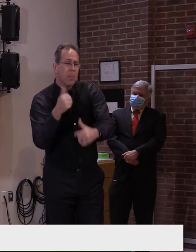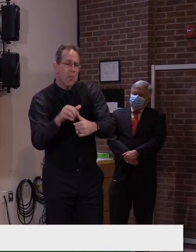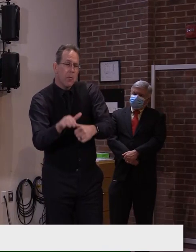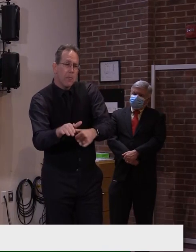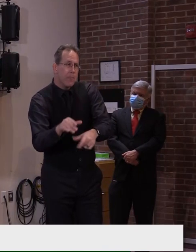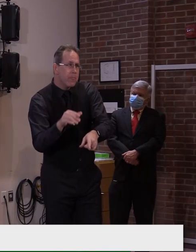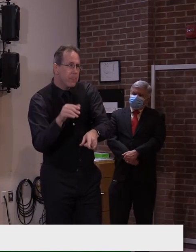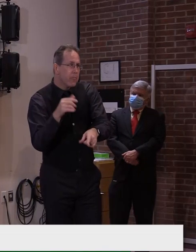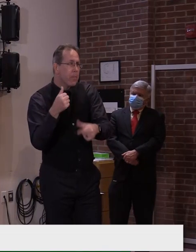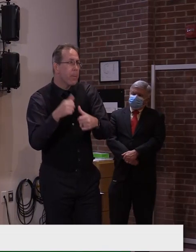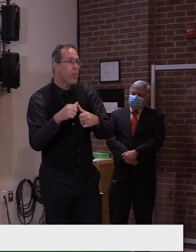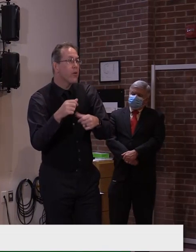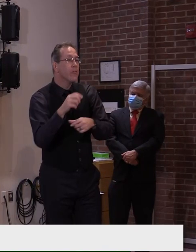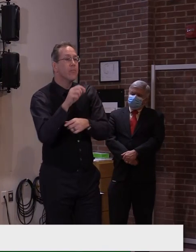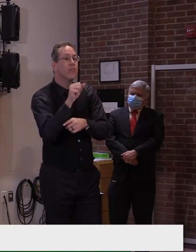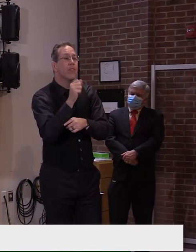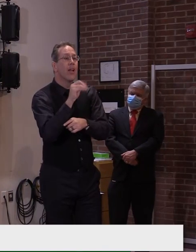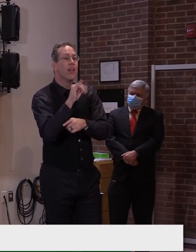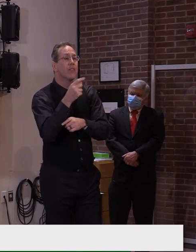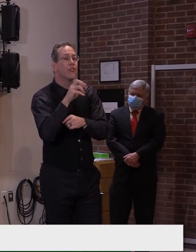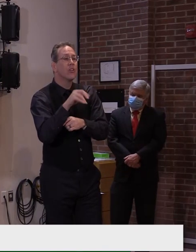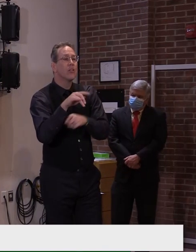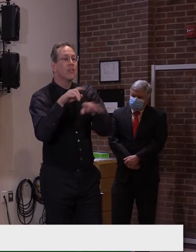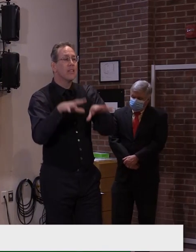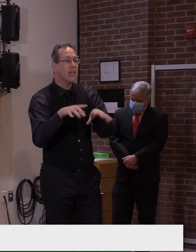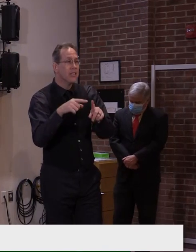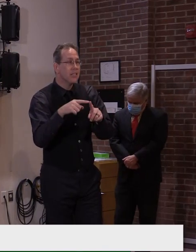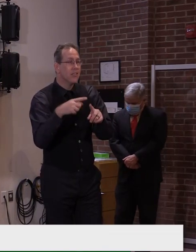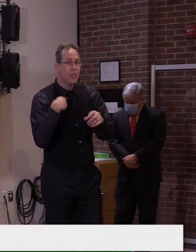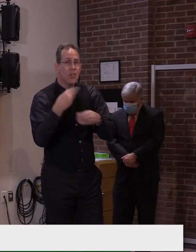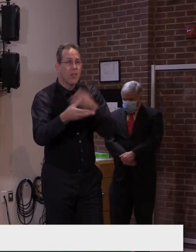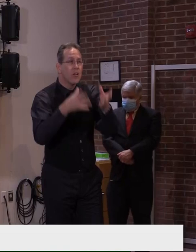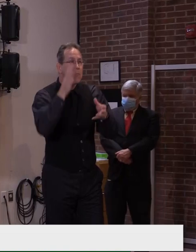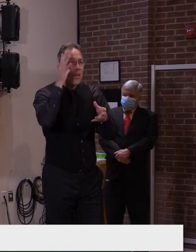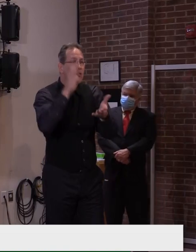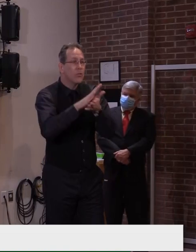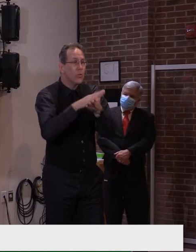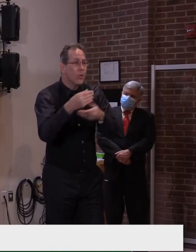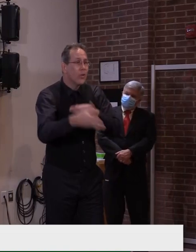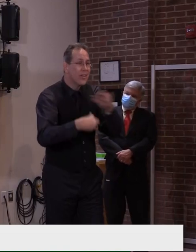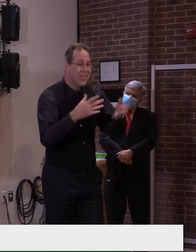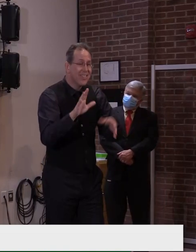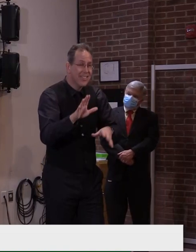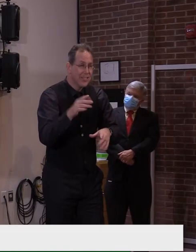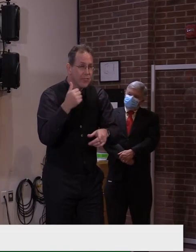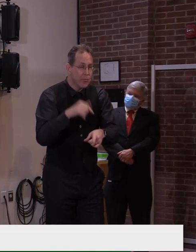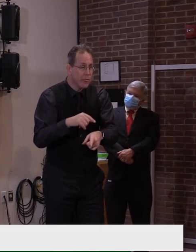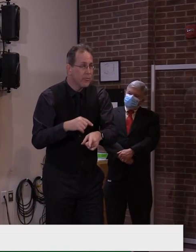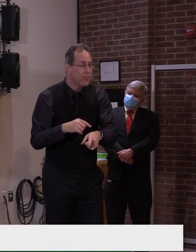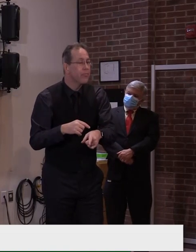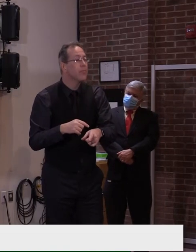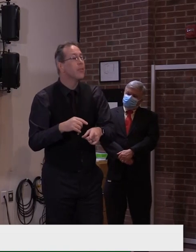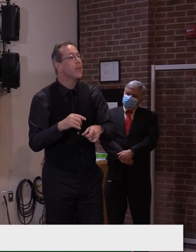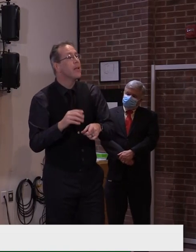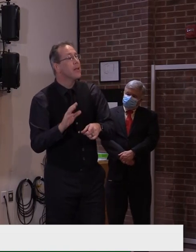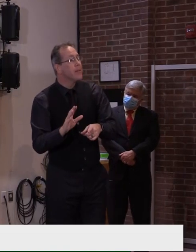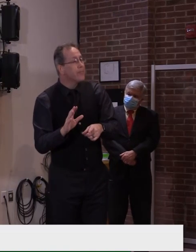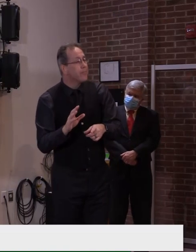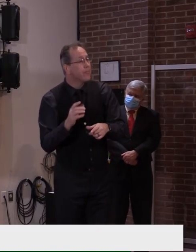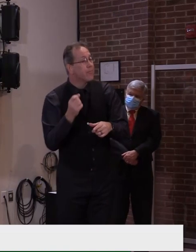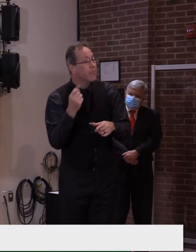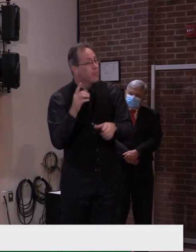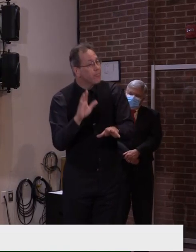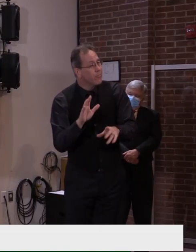and having them more widely available and distributed to a wider group, it's all predicated on